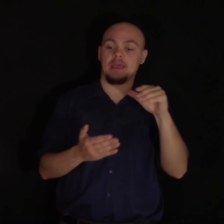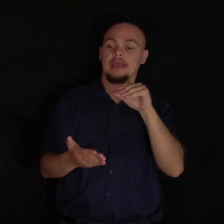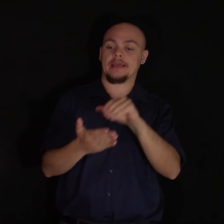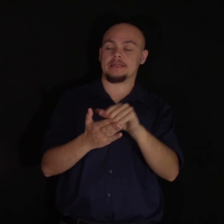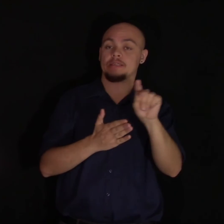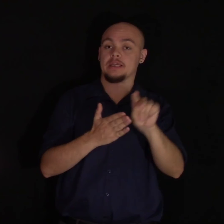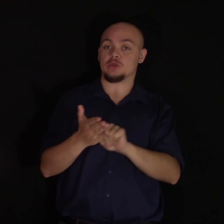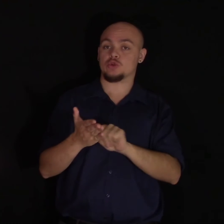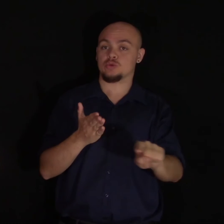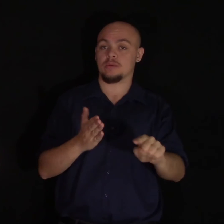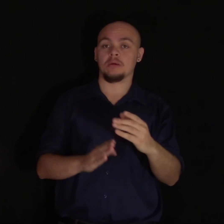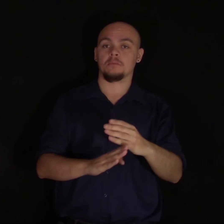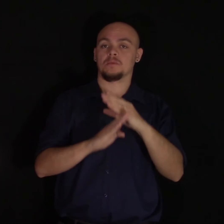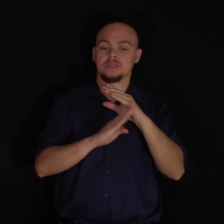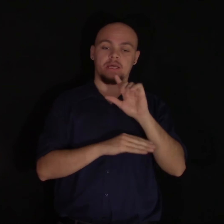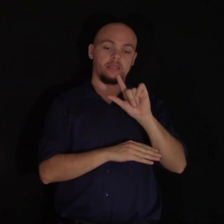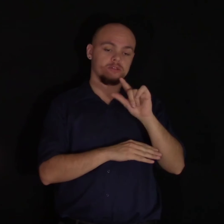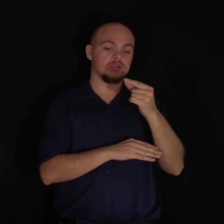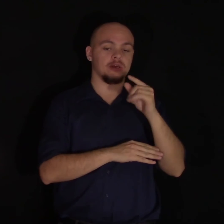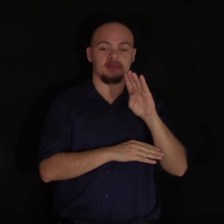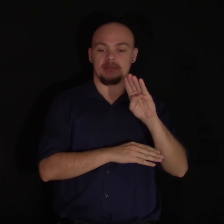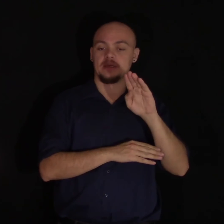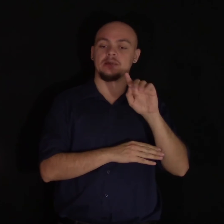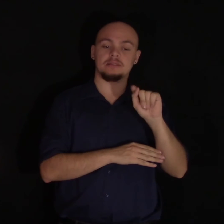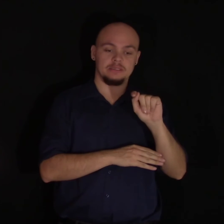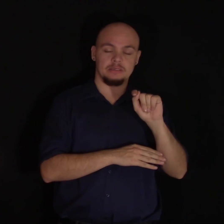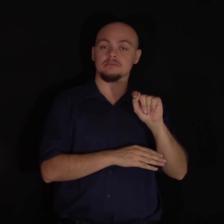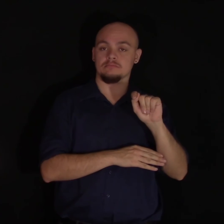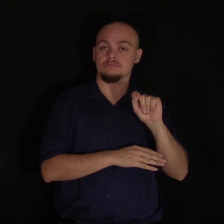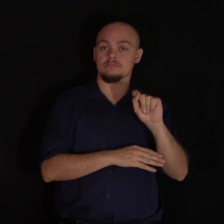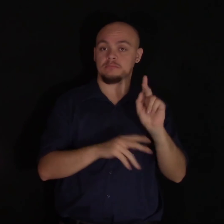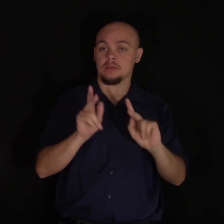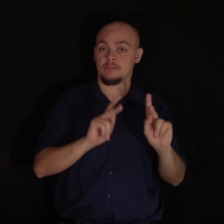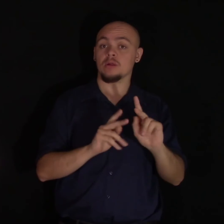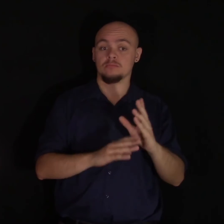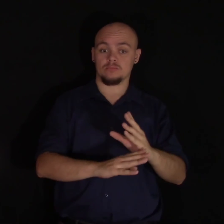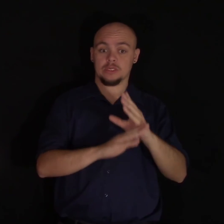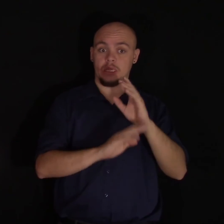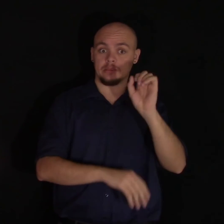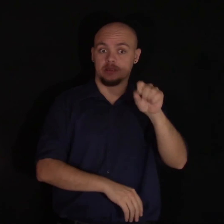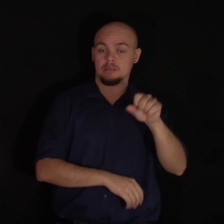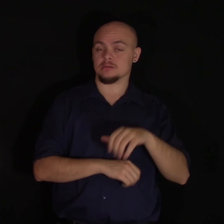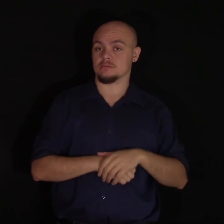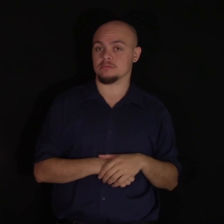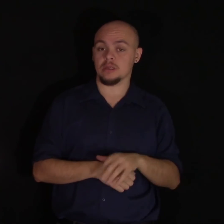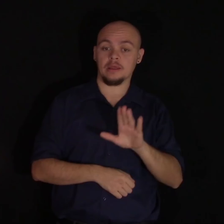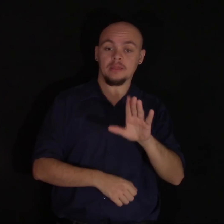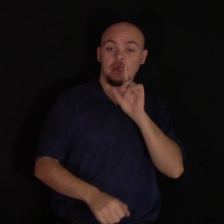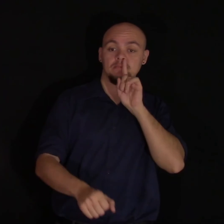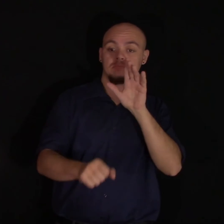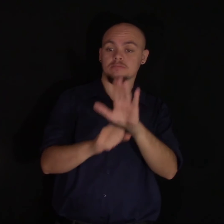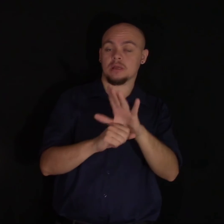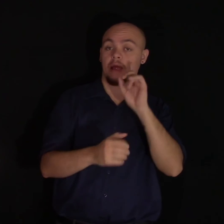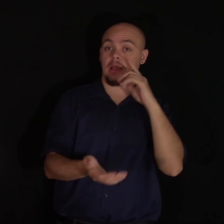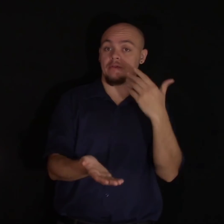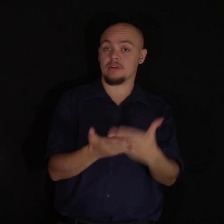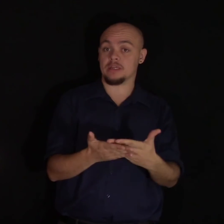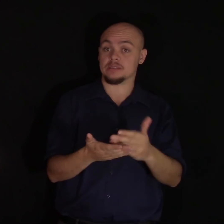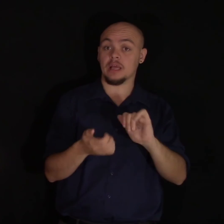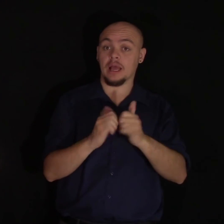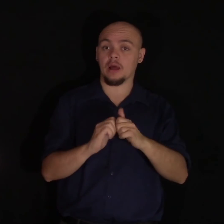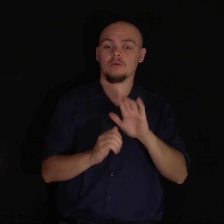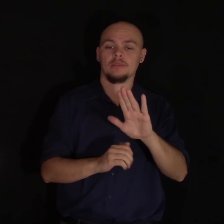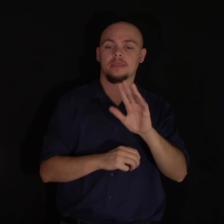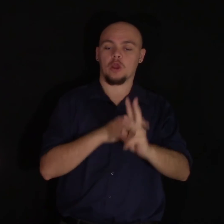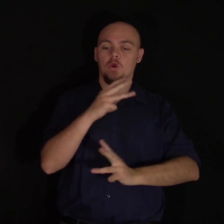that protect gay, lesbian, bisexual, and transgender people. Their commitment to diversity is evident through their global